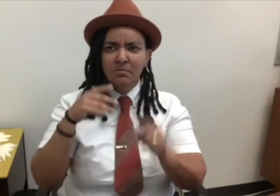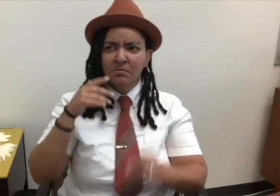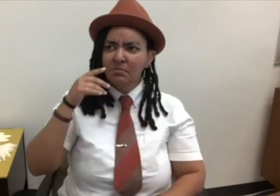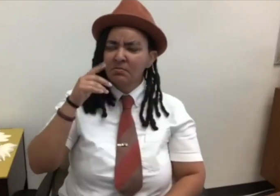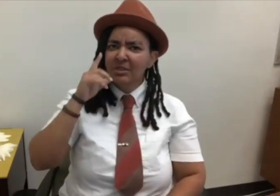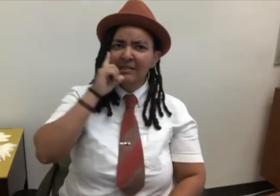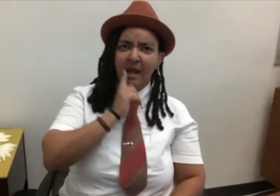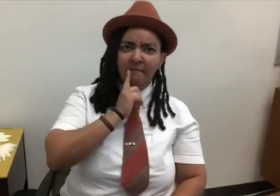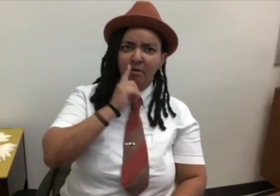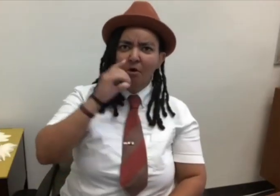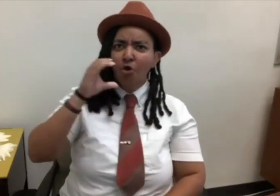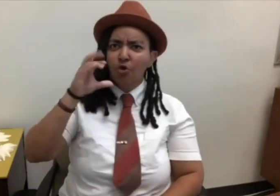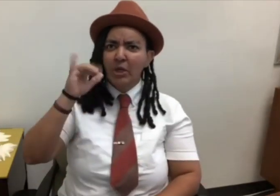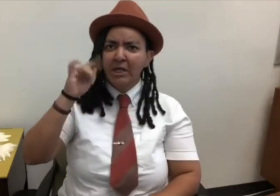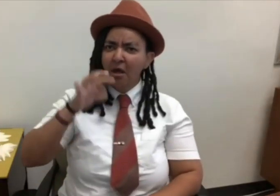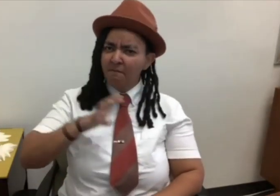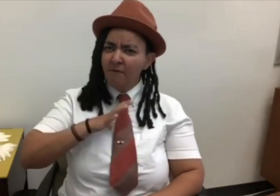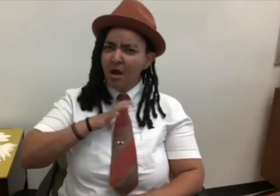not there.